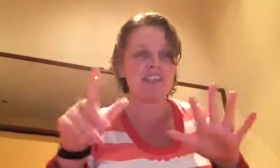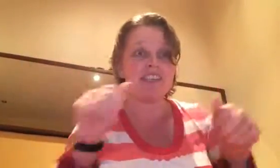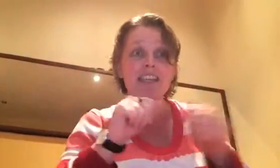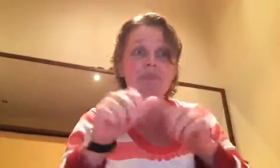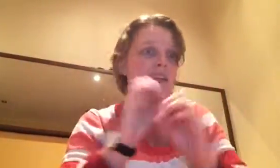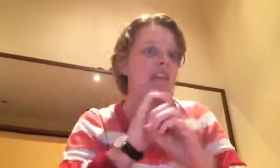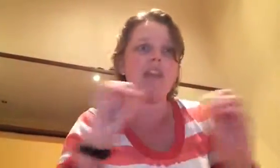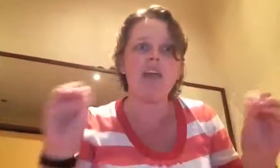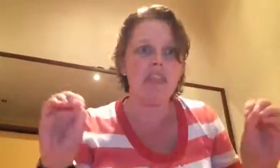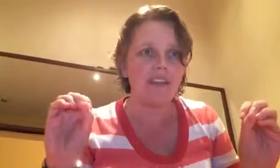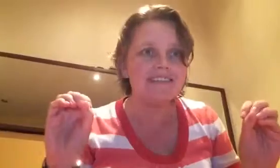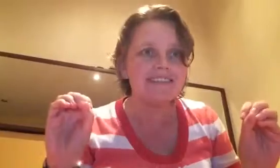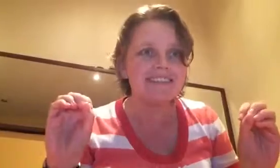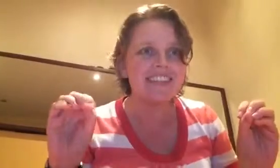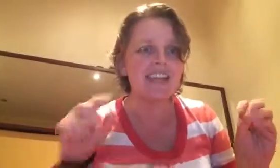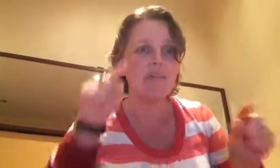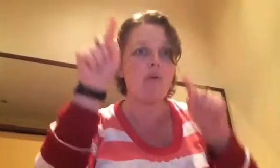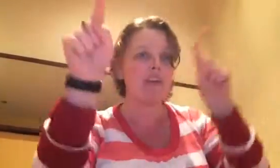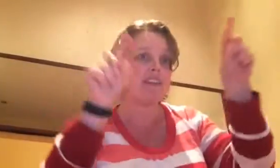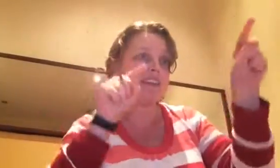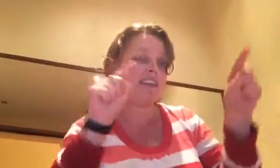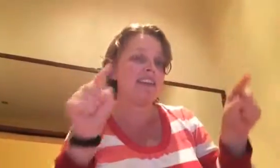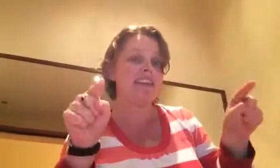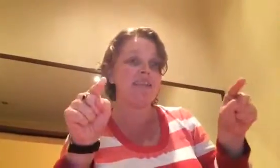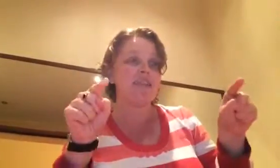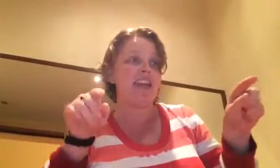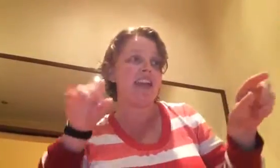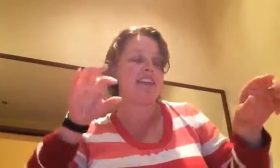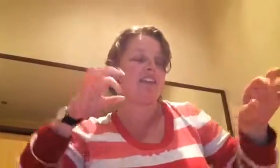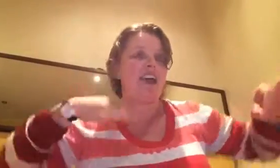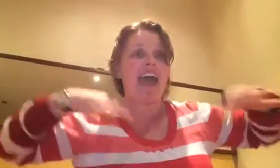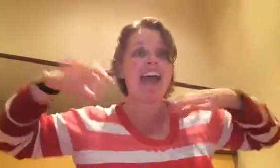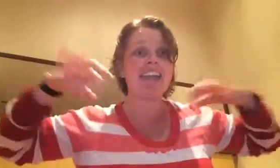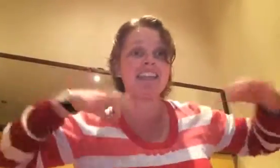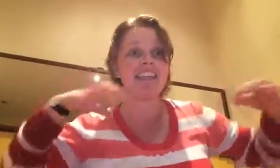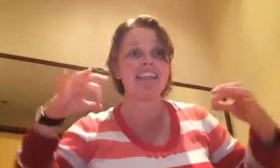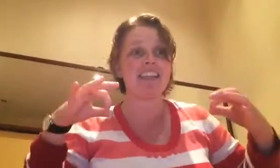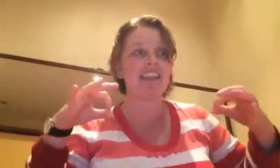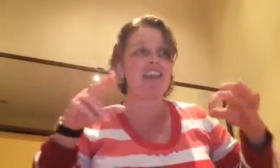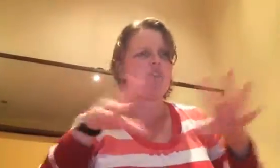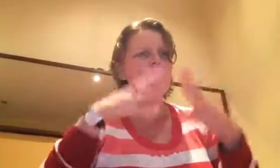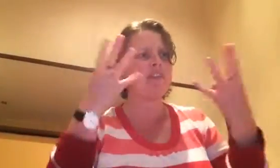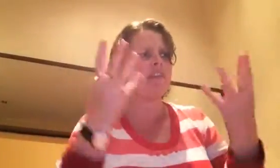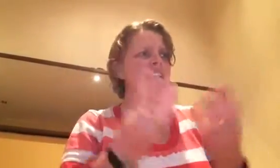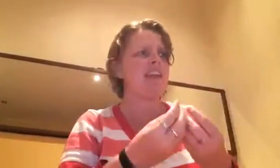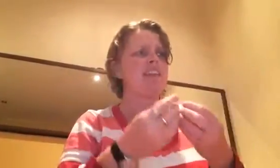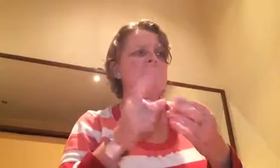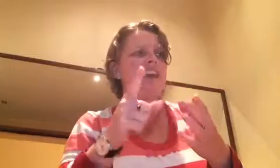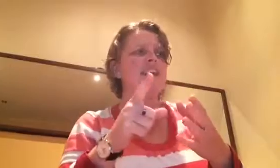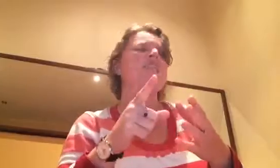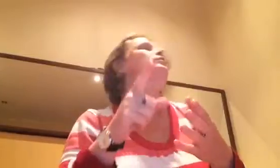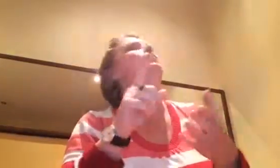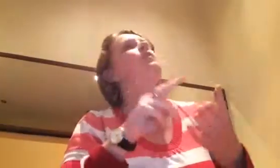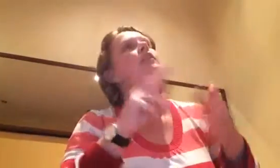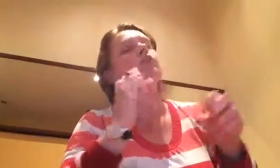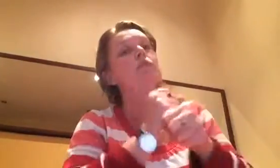gestures is better than nothing. And pointing and acting and all those things that we